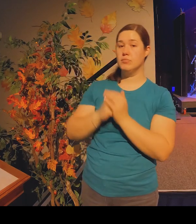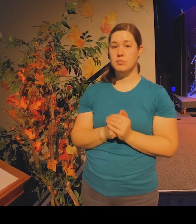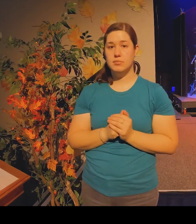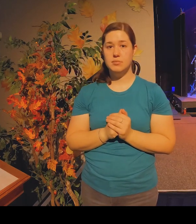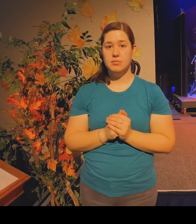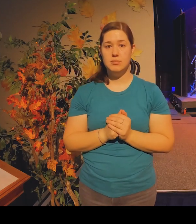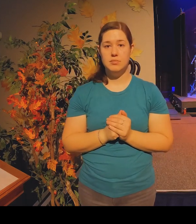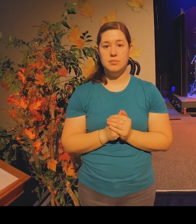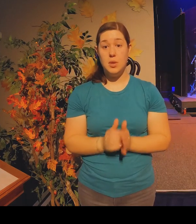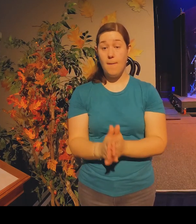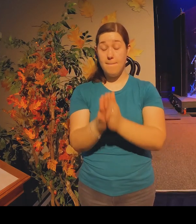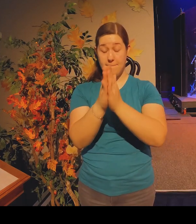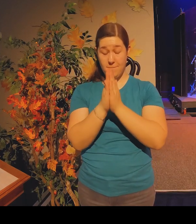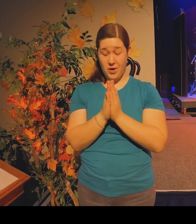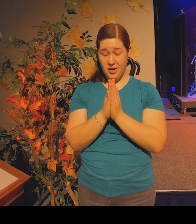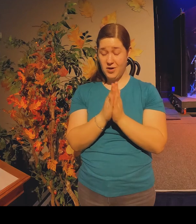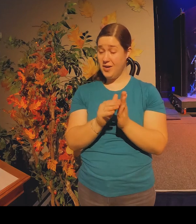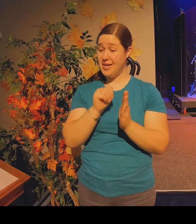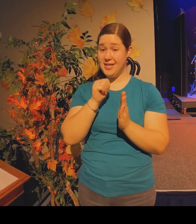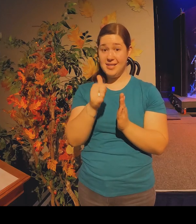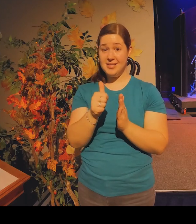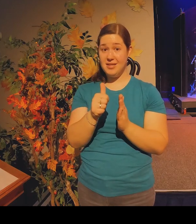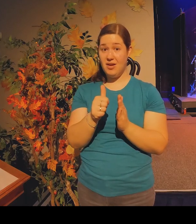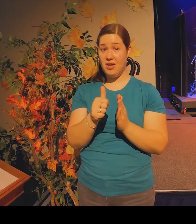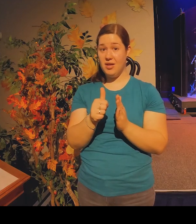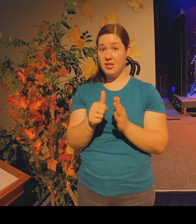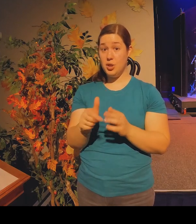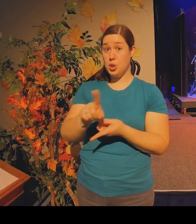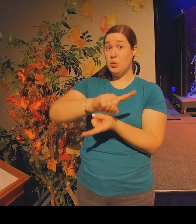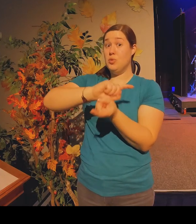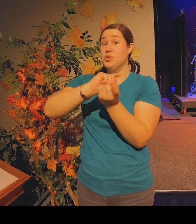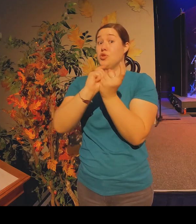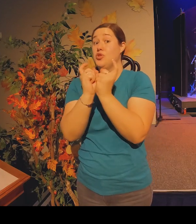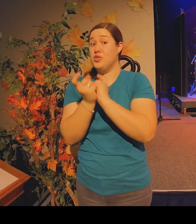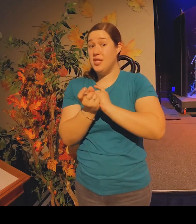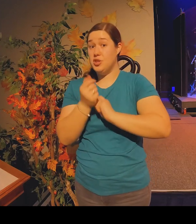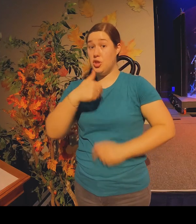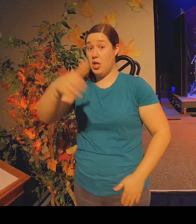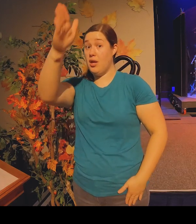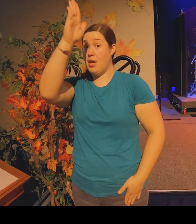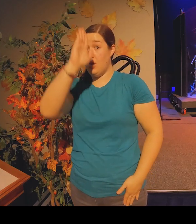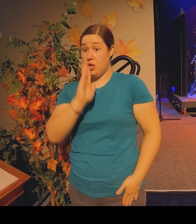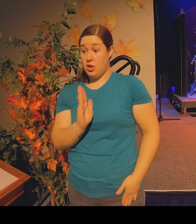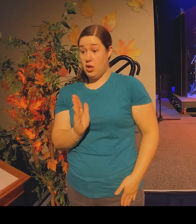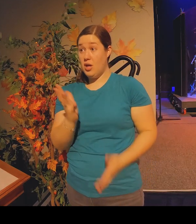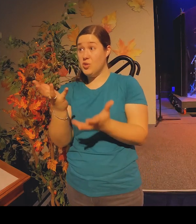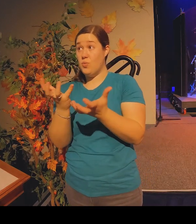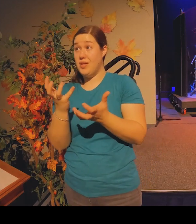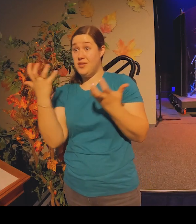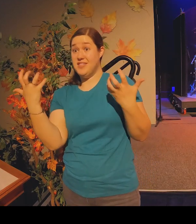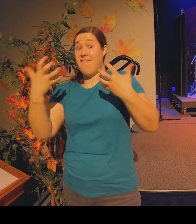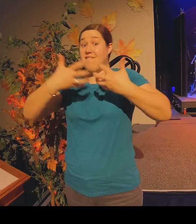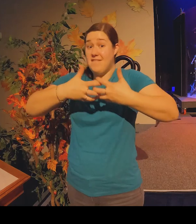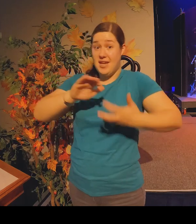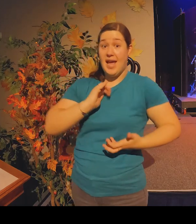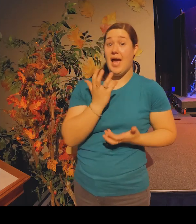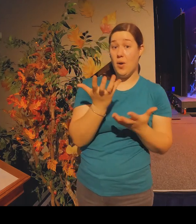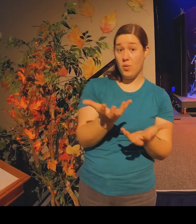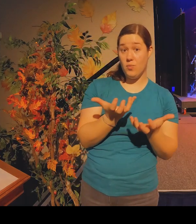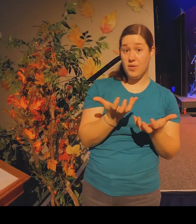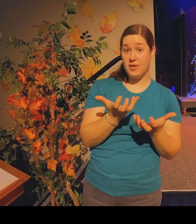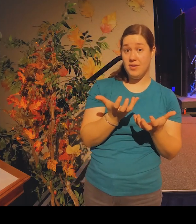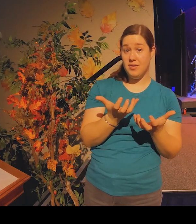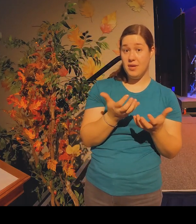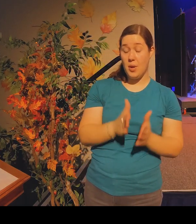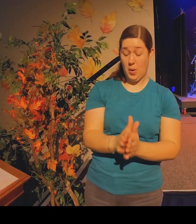You see, prayer is not bending God's will to our will. Prayer is bending our will to God's